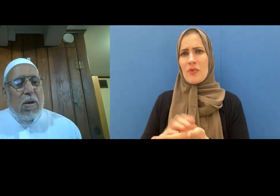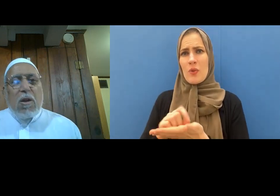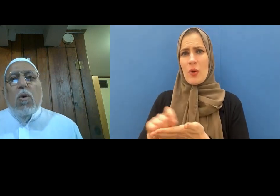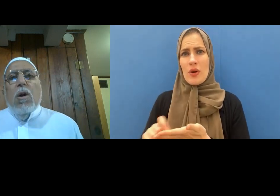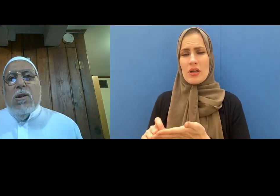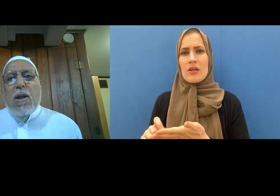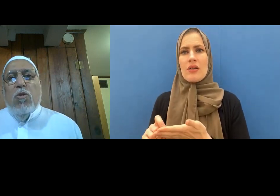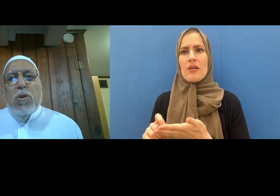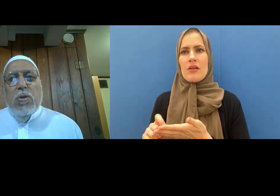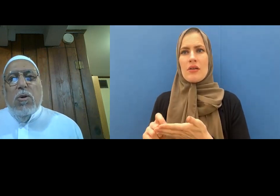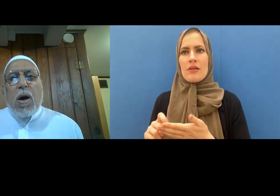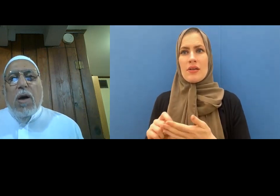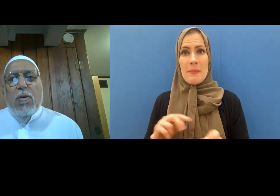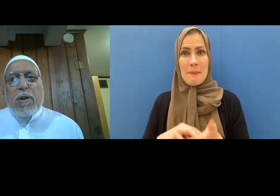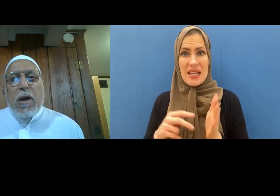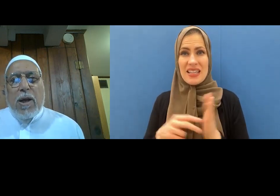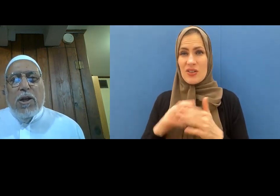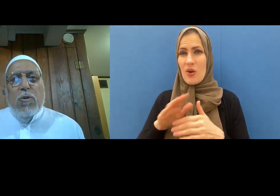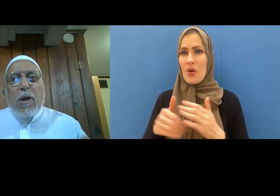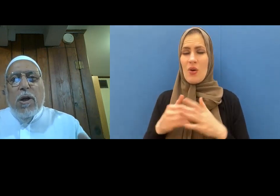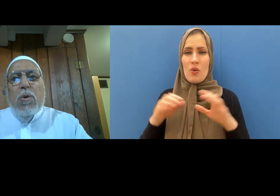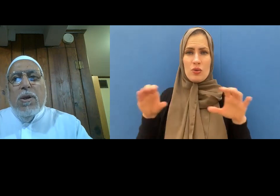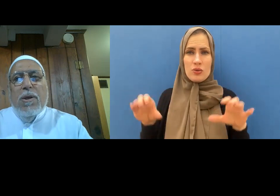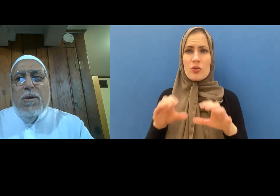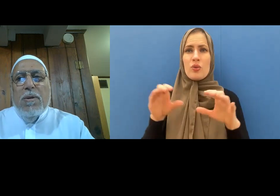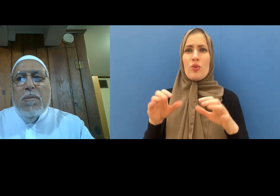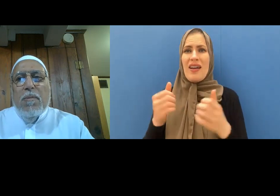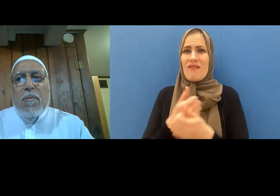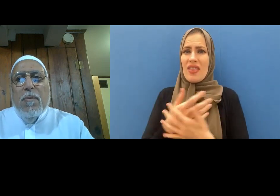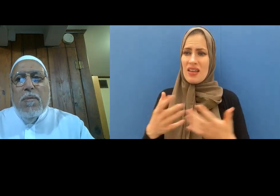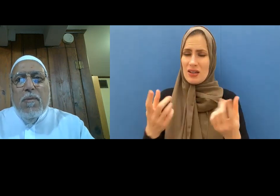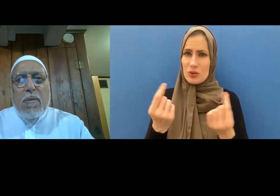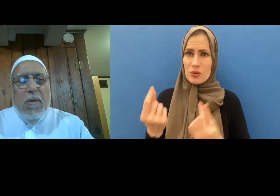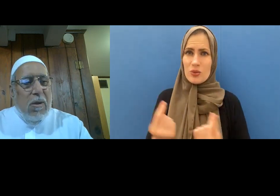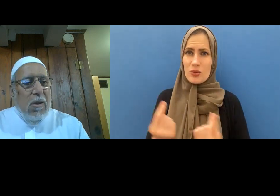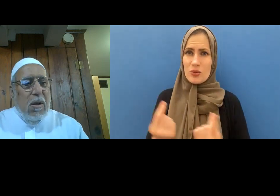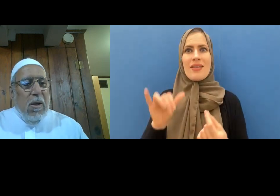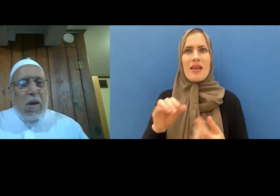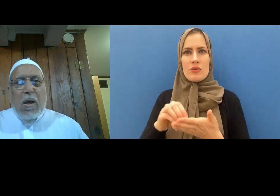then the works that we do, all of it, are actually recorded.